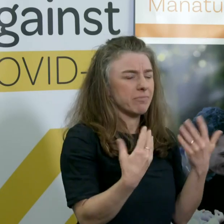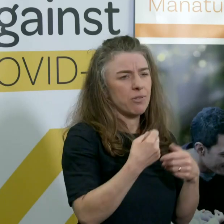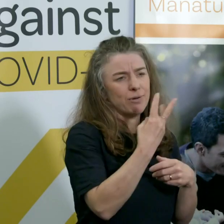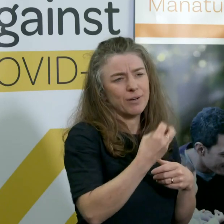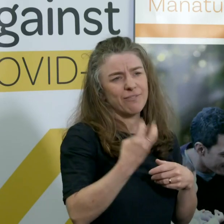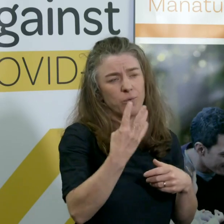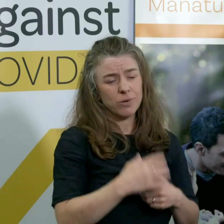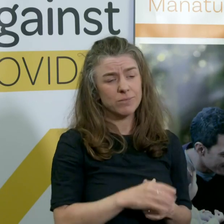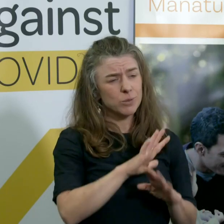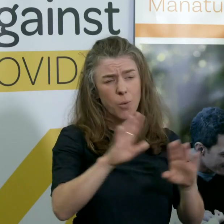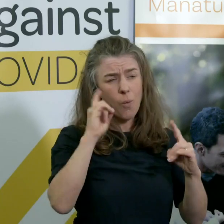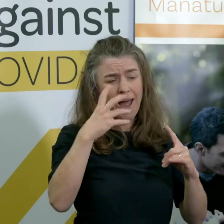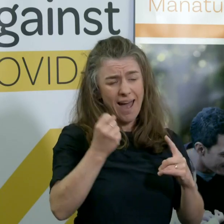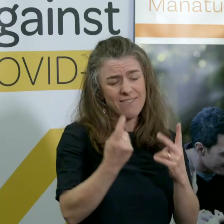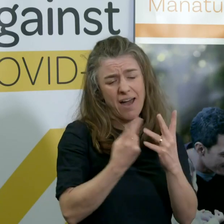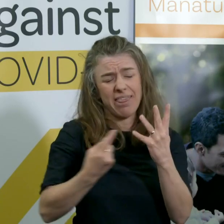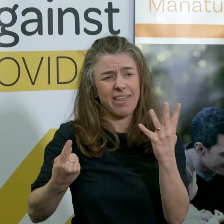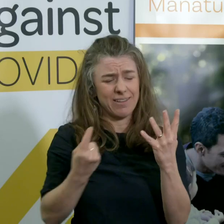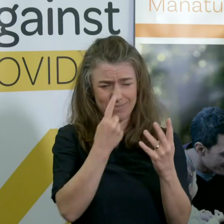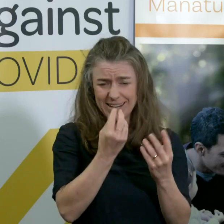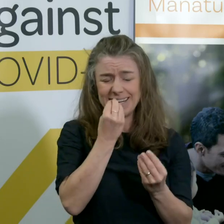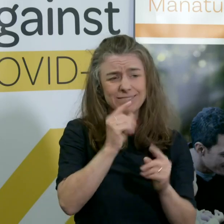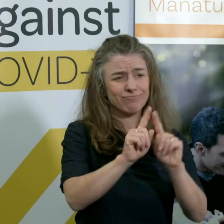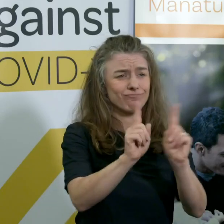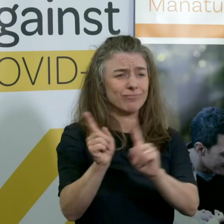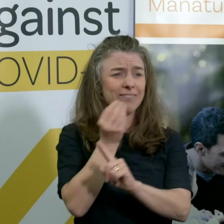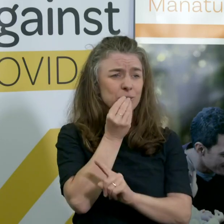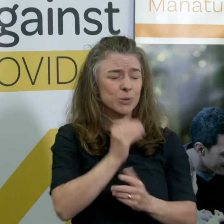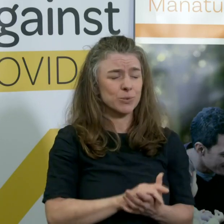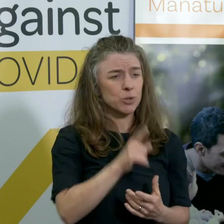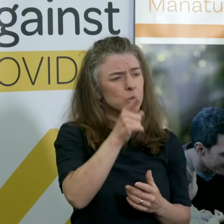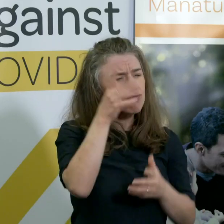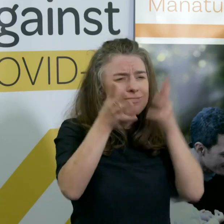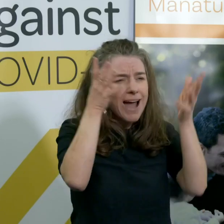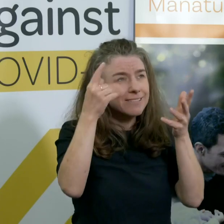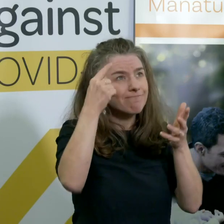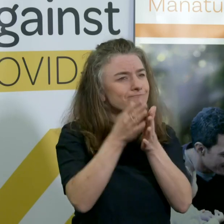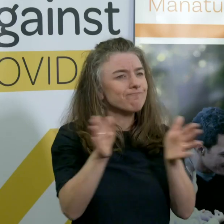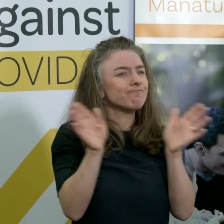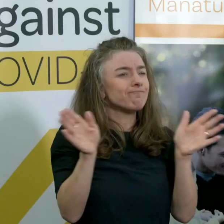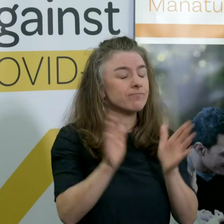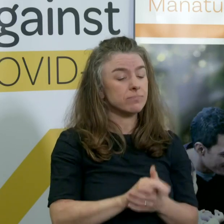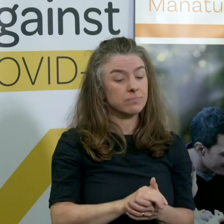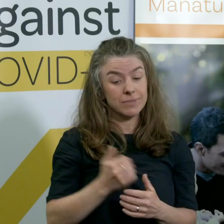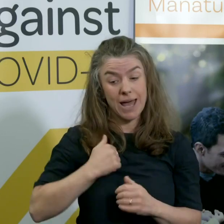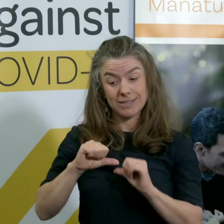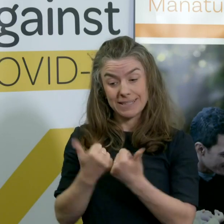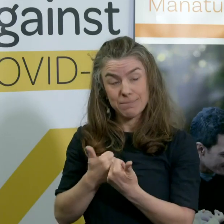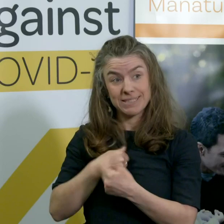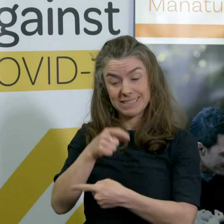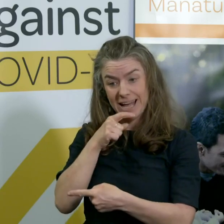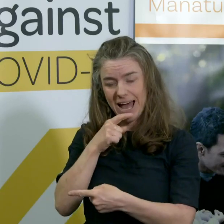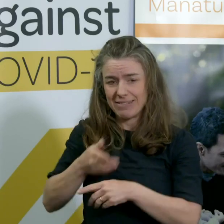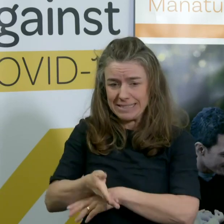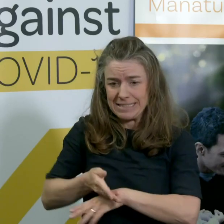are alternatives available, but so be creative. Our teams are working hard to replenish shelves to continue to